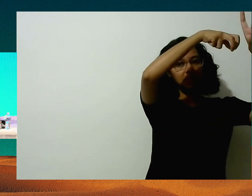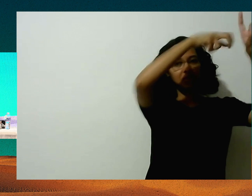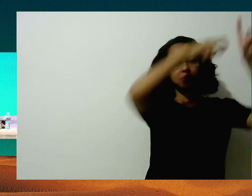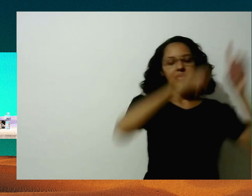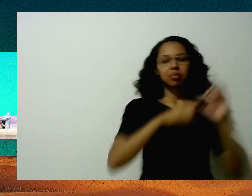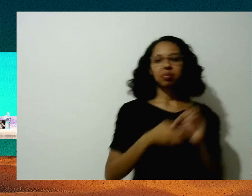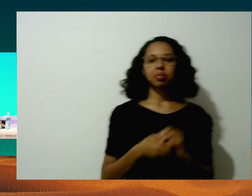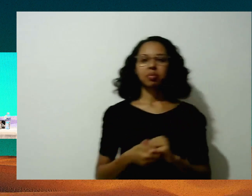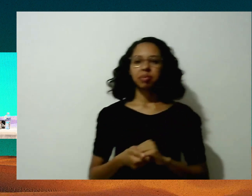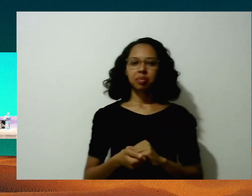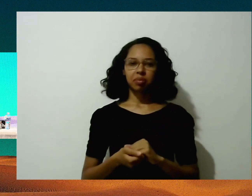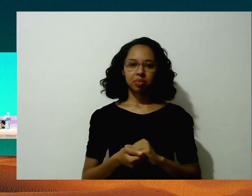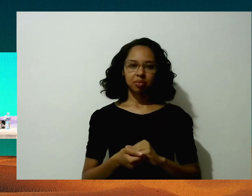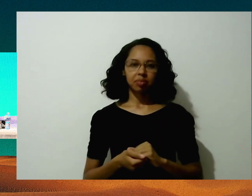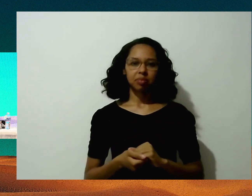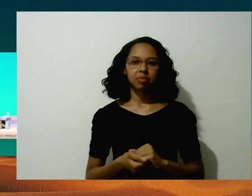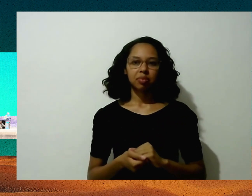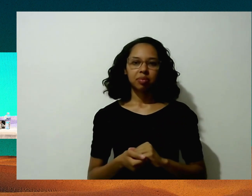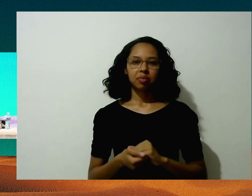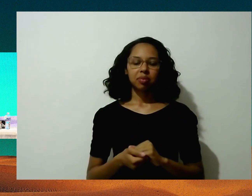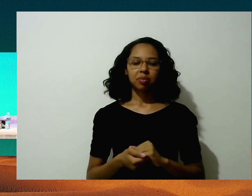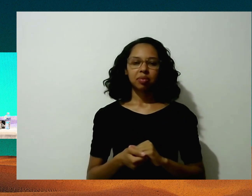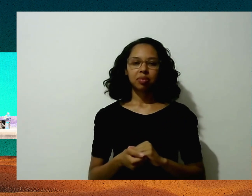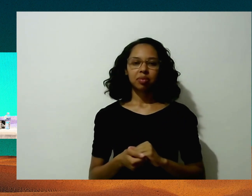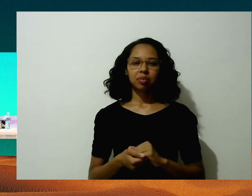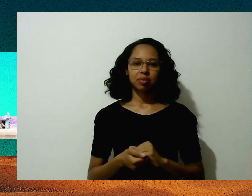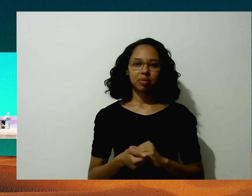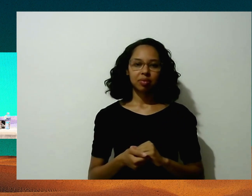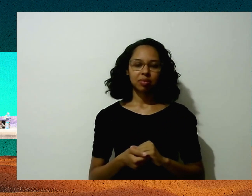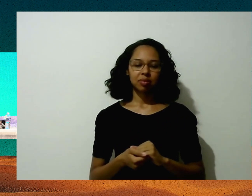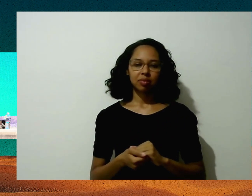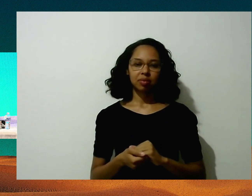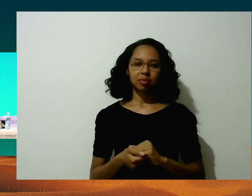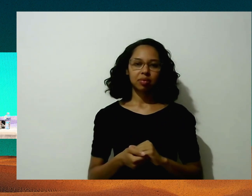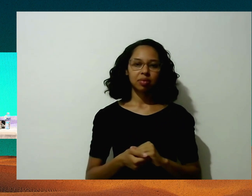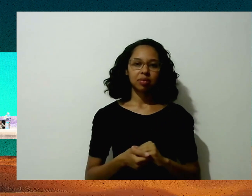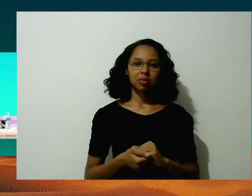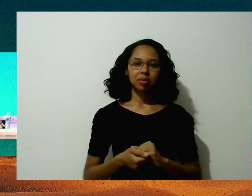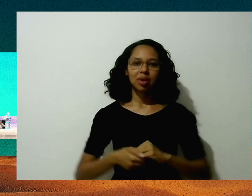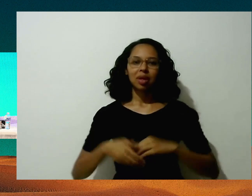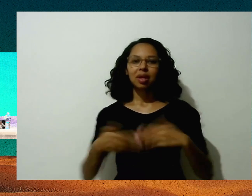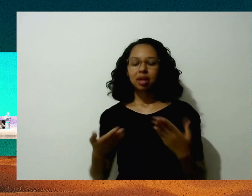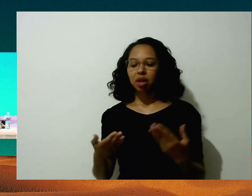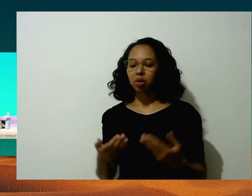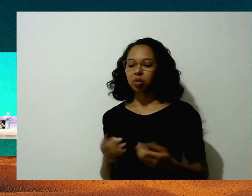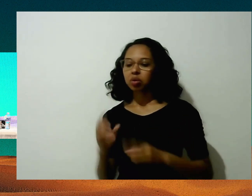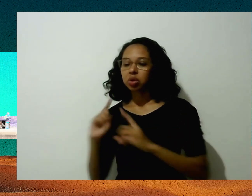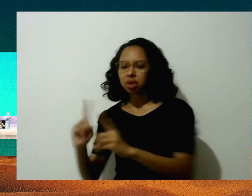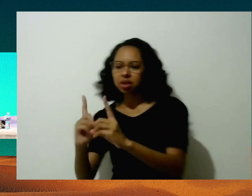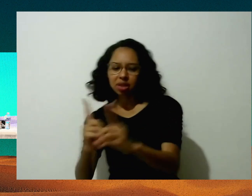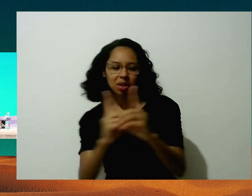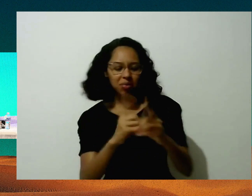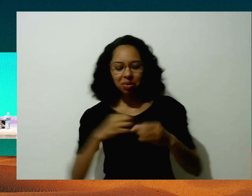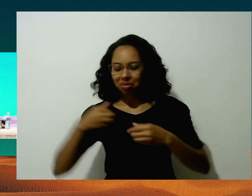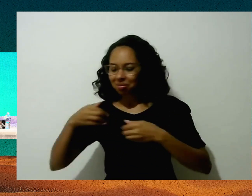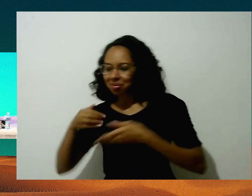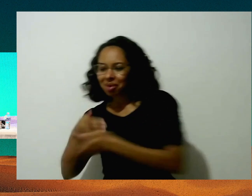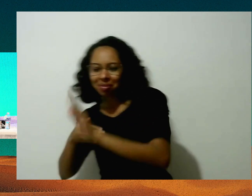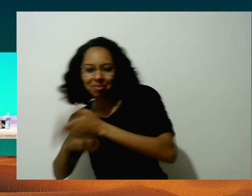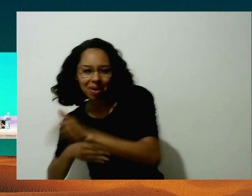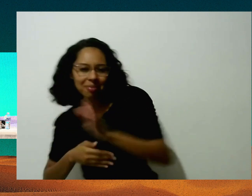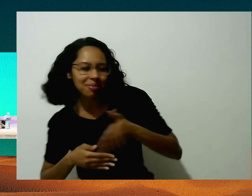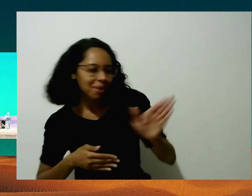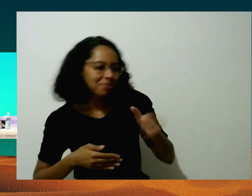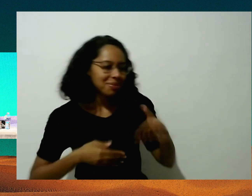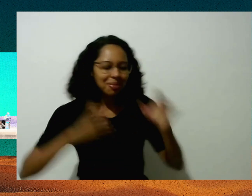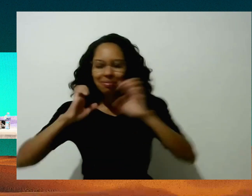was received up into heaven and sat down at the right hand of God. E eles, tendo partido, pregaram em toda parte. And they went out and